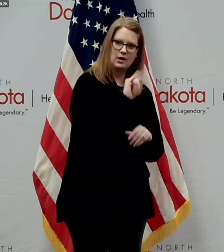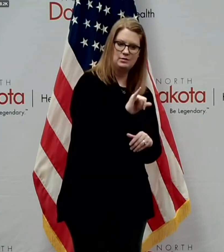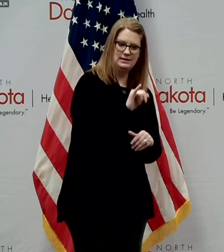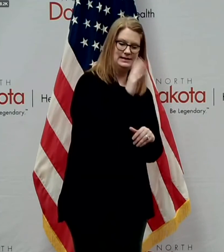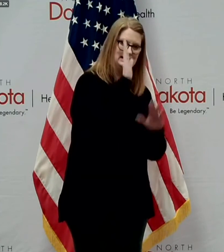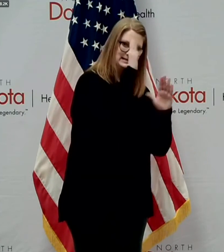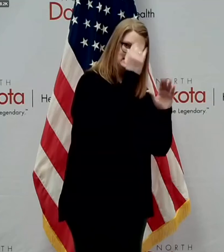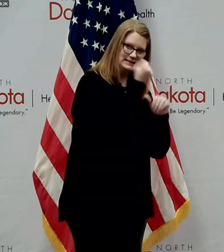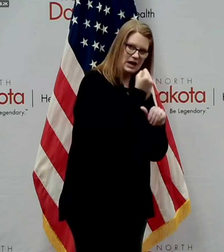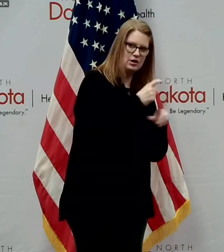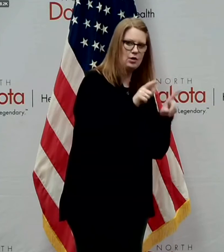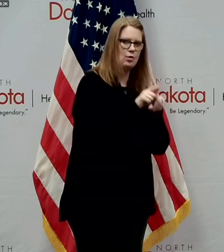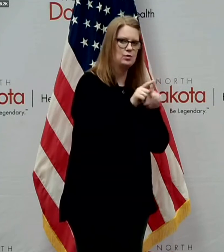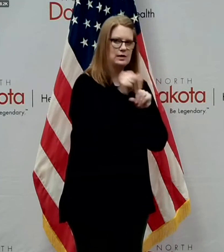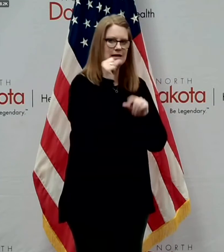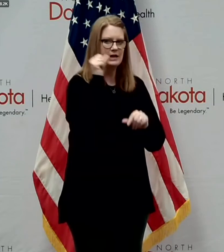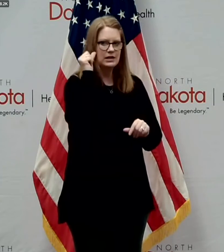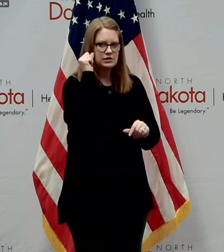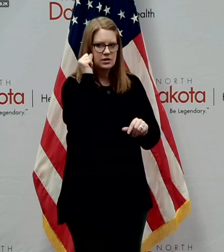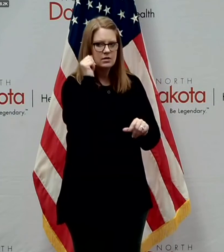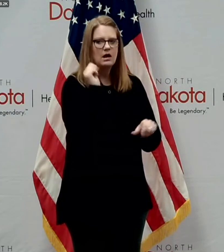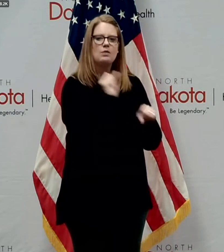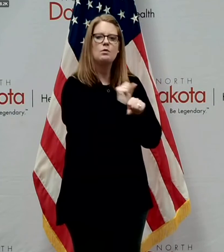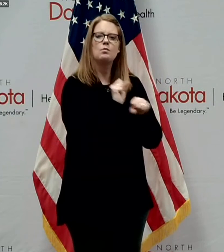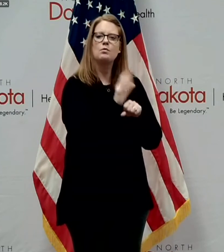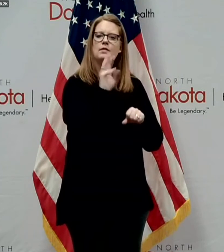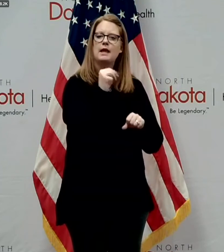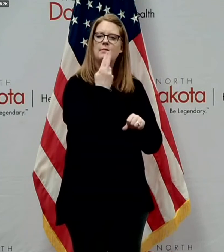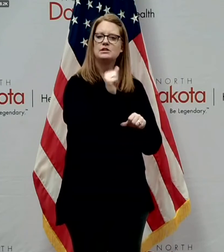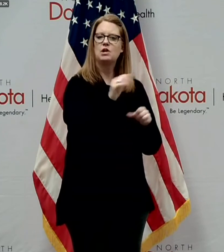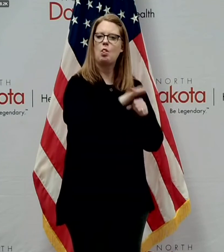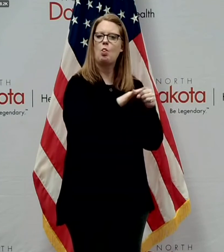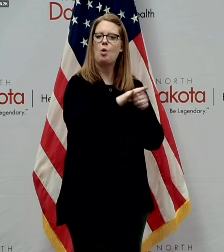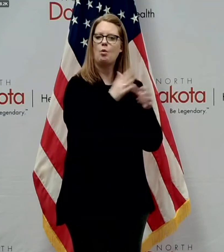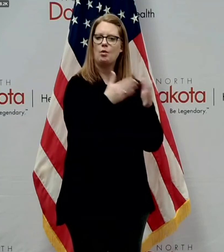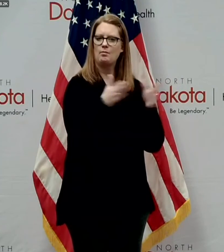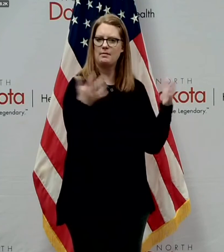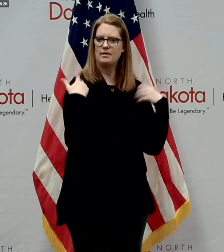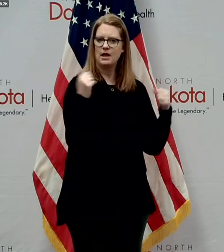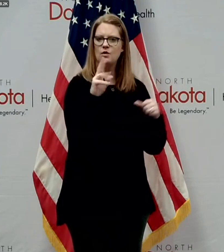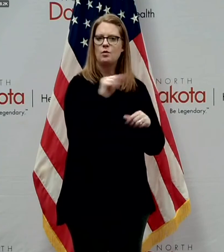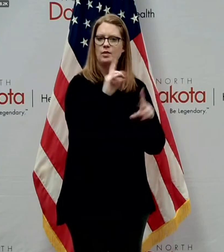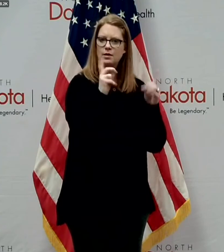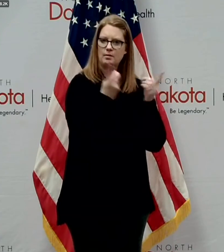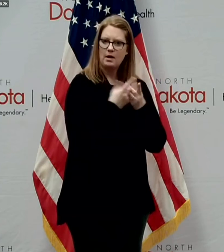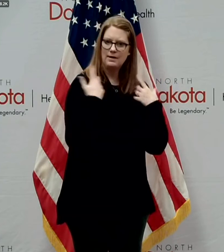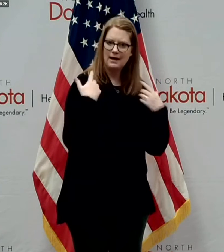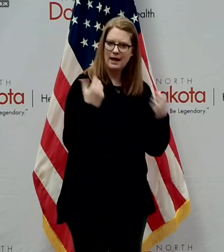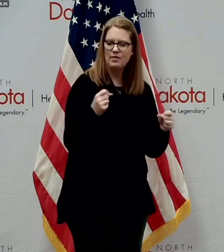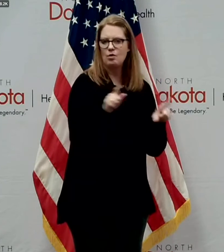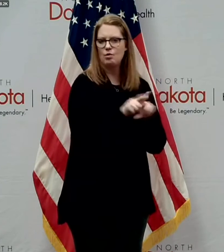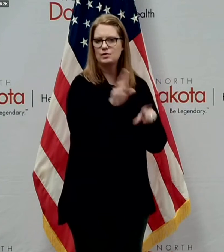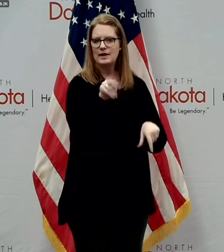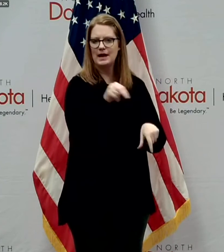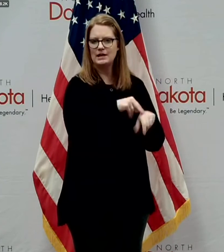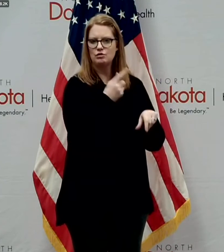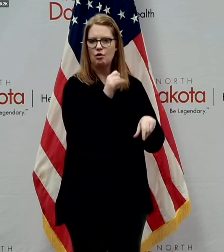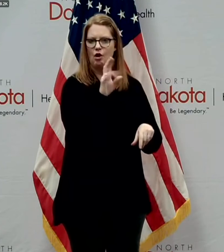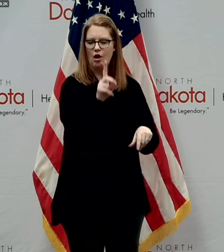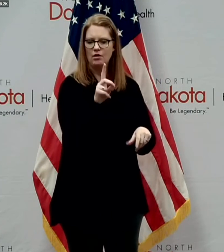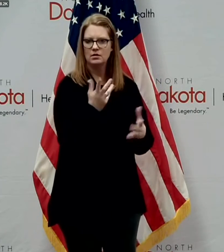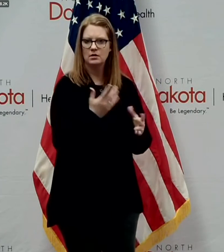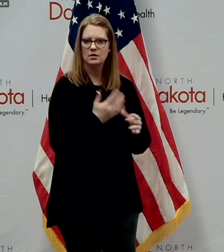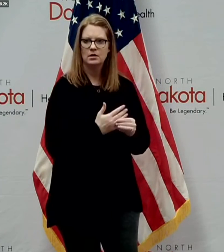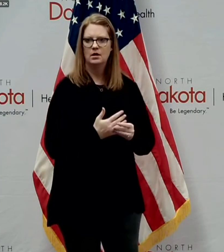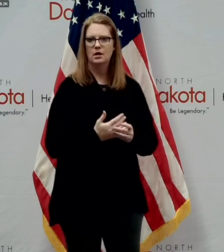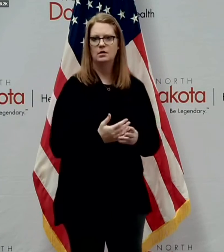yesterday. We did that in partnership with MHA, Local Public Health, the North Dakota Department of Health, and the National Guard. And I do want to say again,